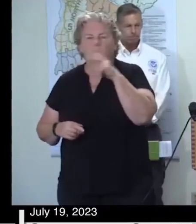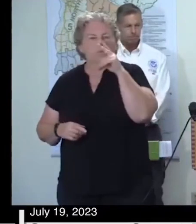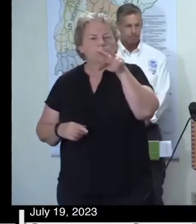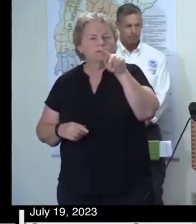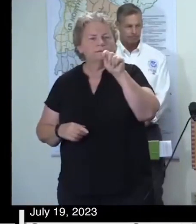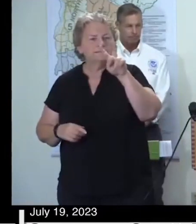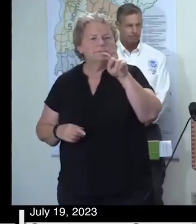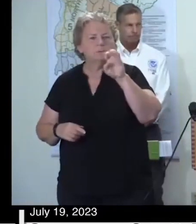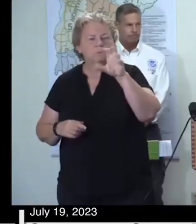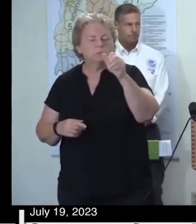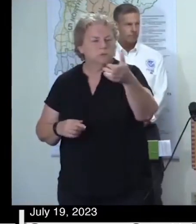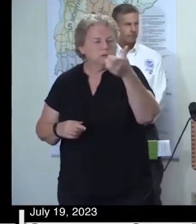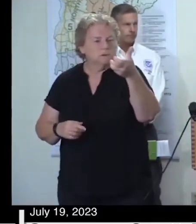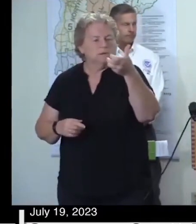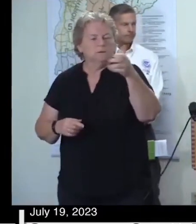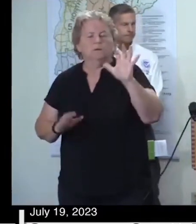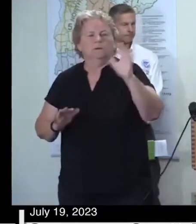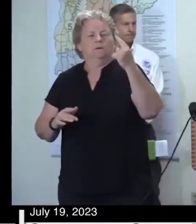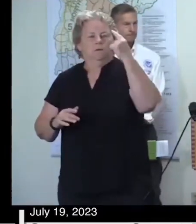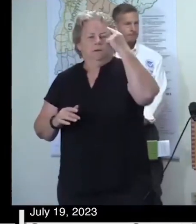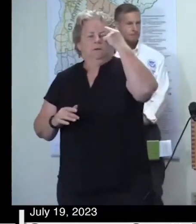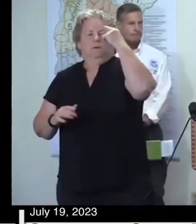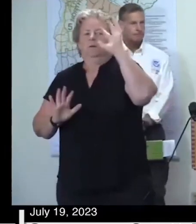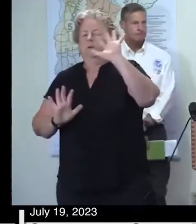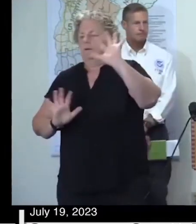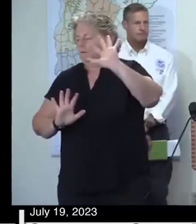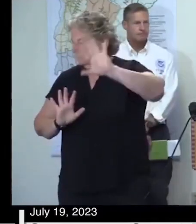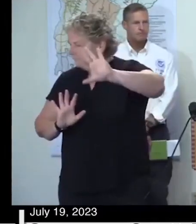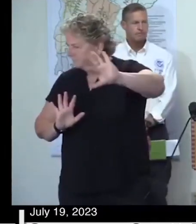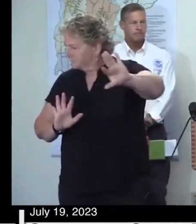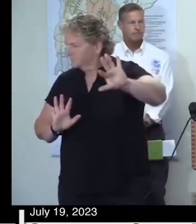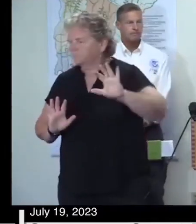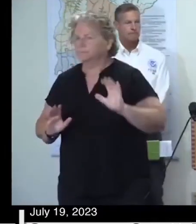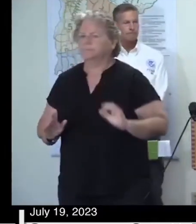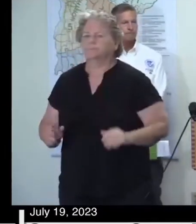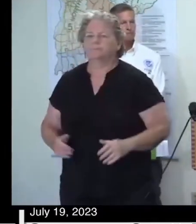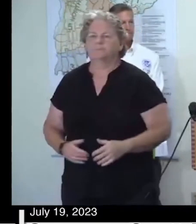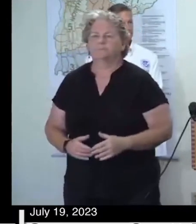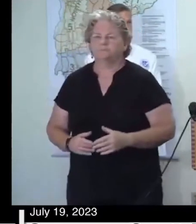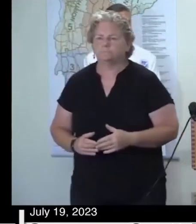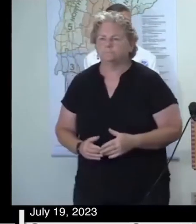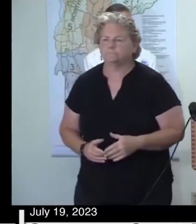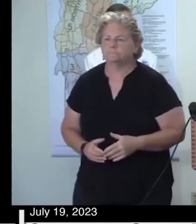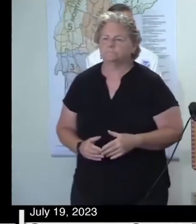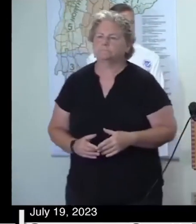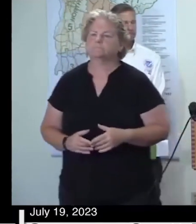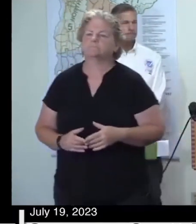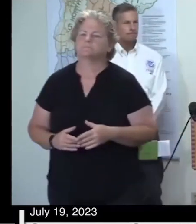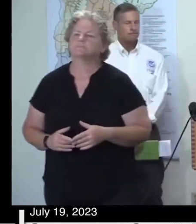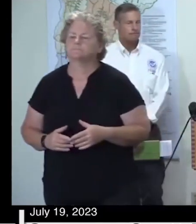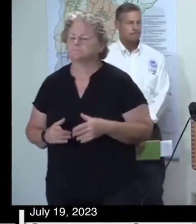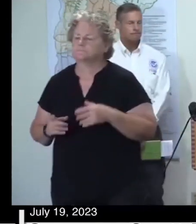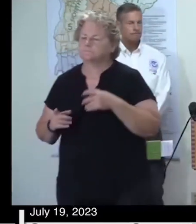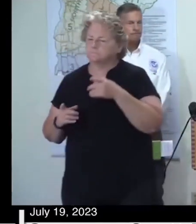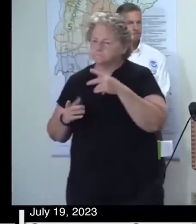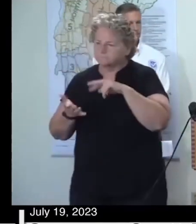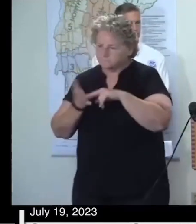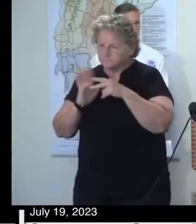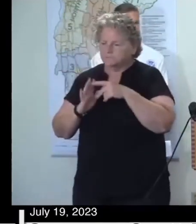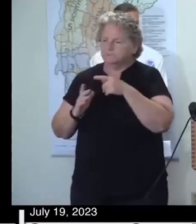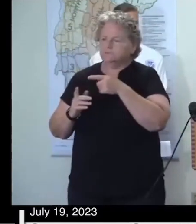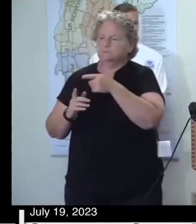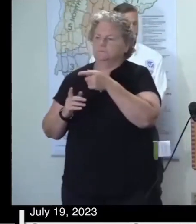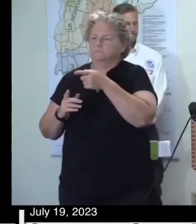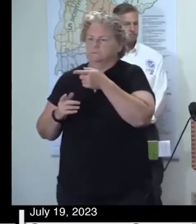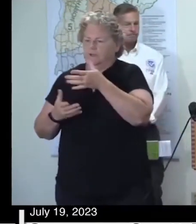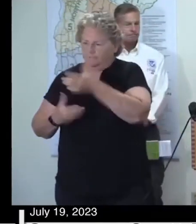times. Caring for our well-being also includes being attentive to our physical and emotional needs. I